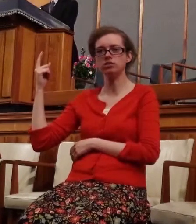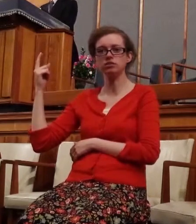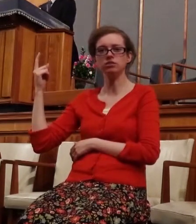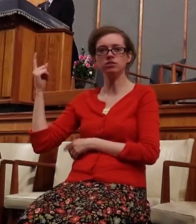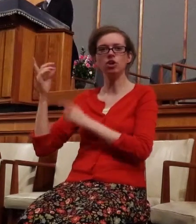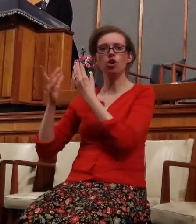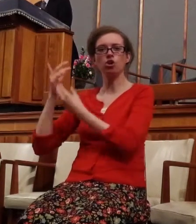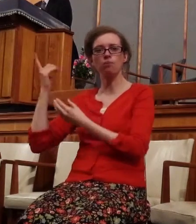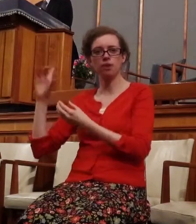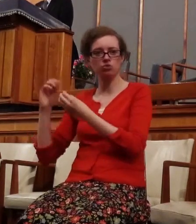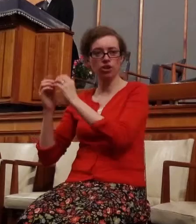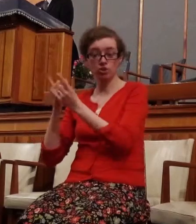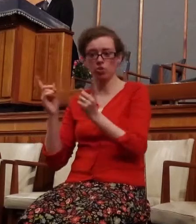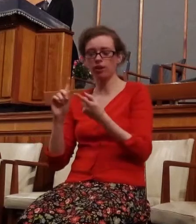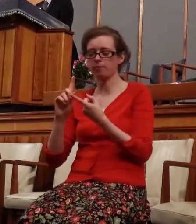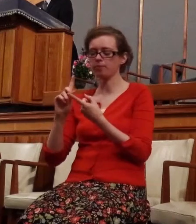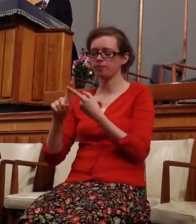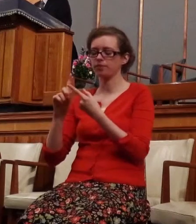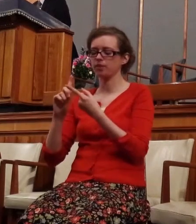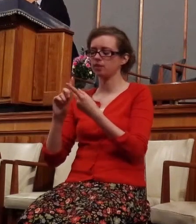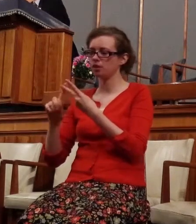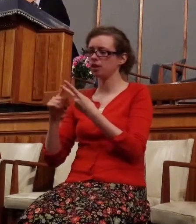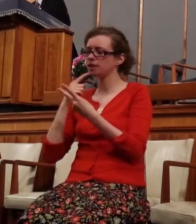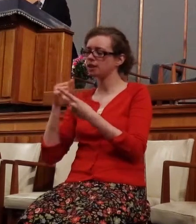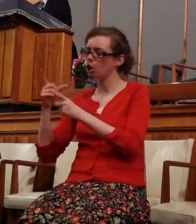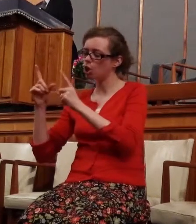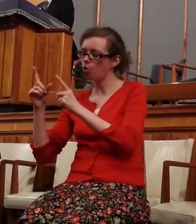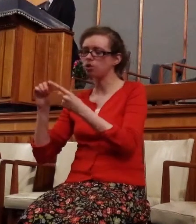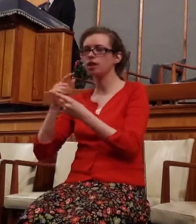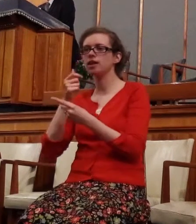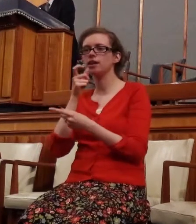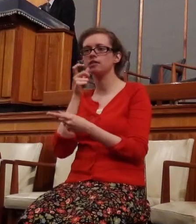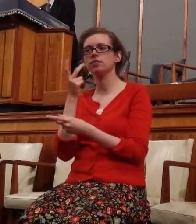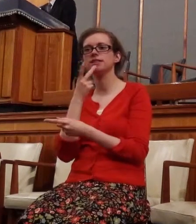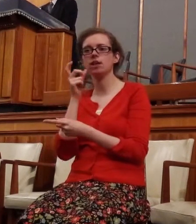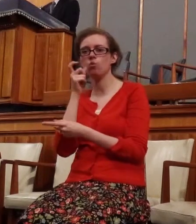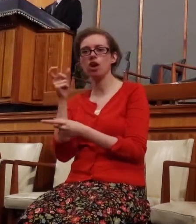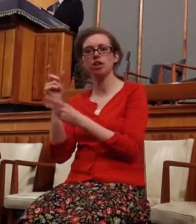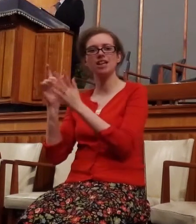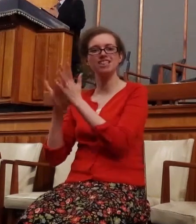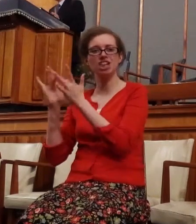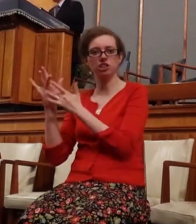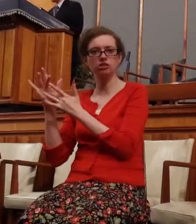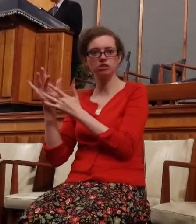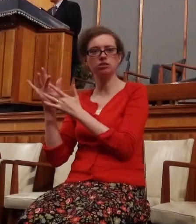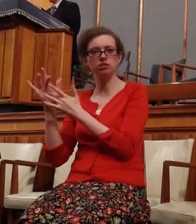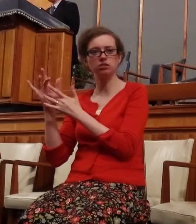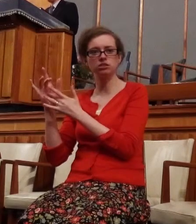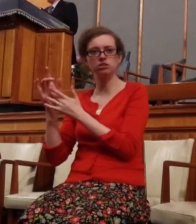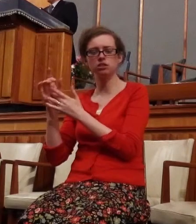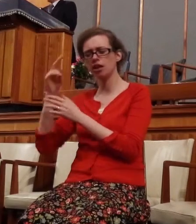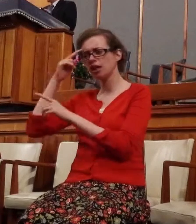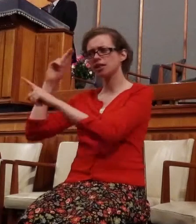you. Then he says, believe on the Lord Jesus. The name Jesus is his humiliation